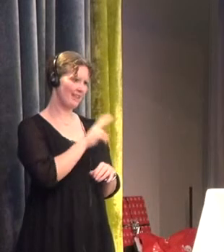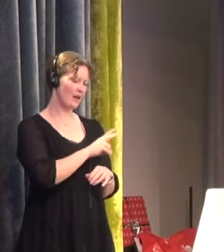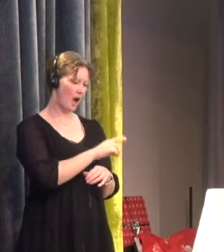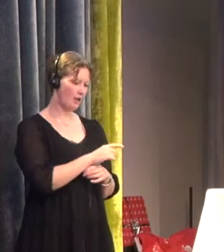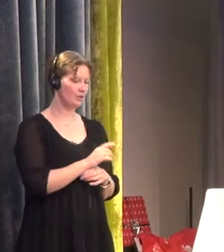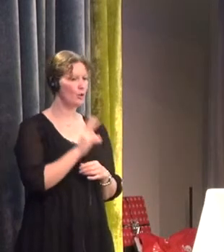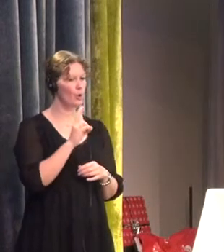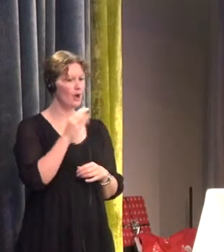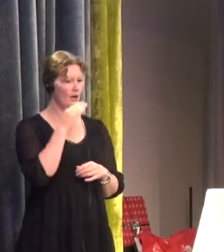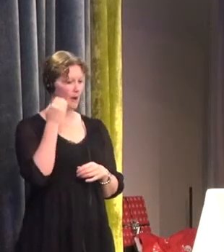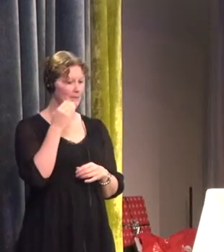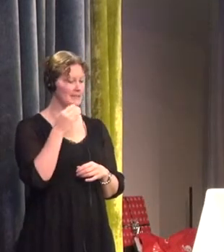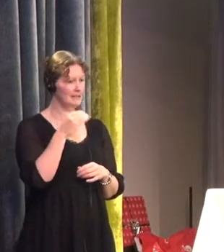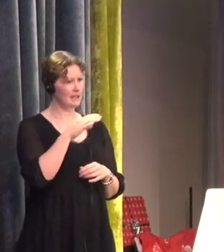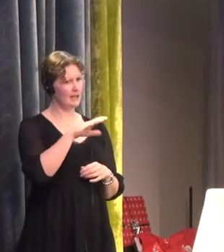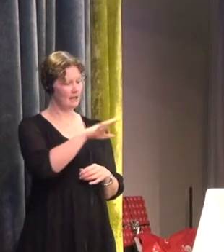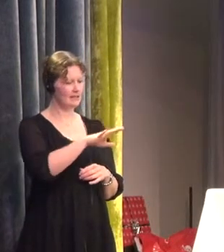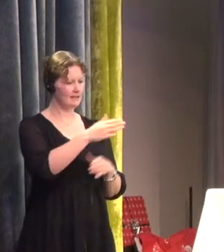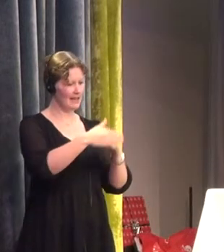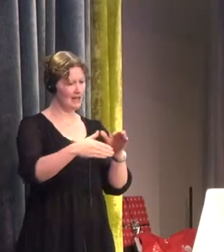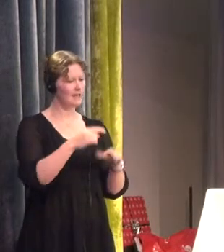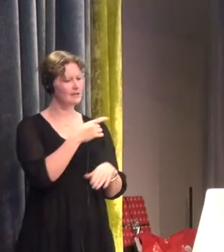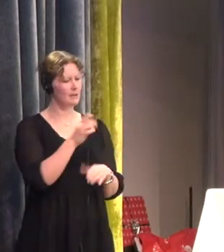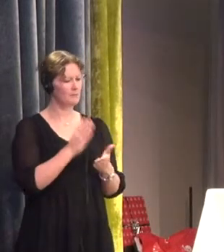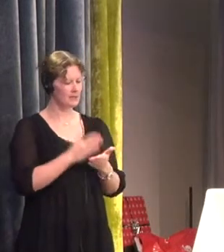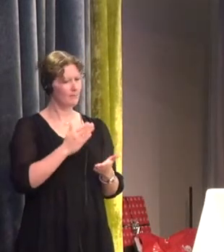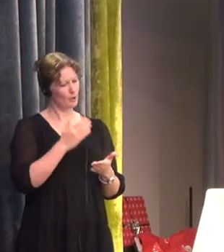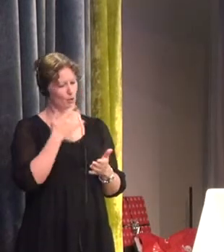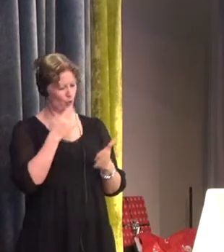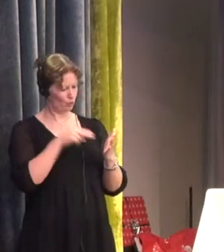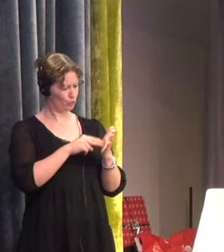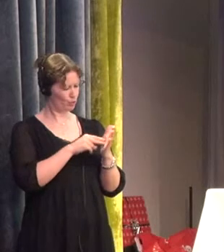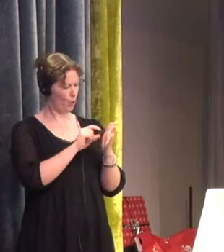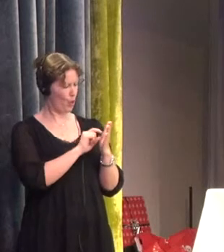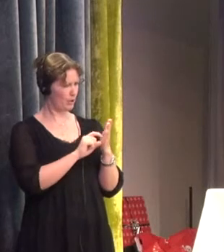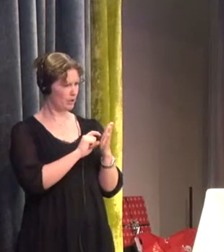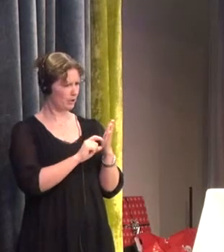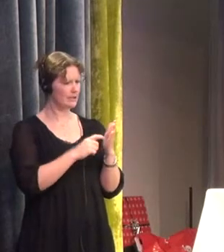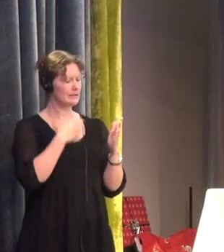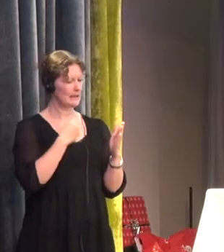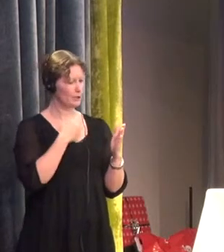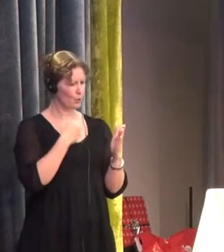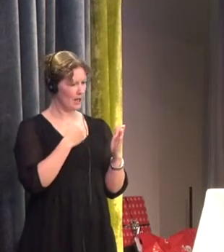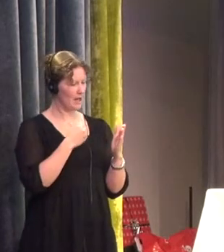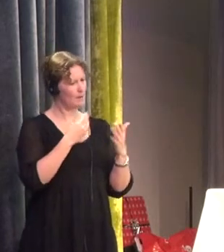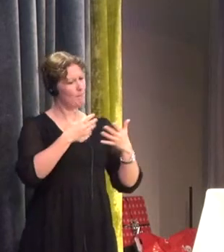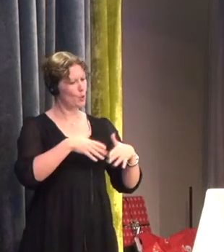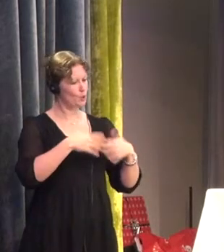have the word sexual and reproductive health, it must be abortion. Even though abortion is not a guaranteed right under any sort of